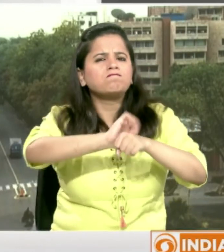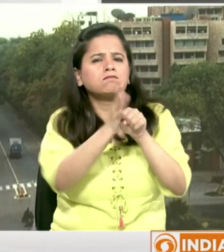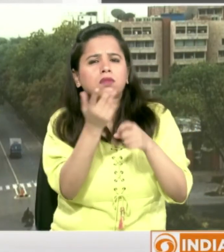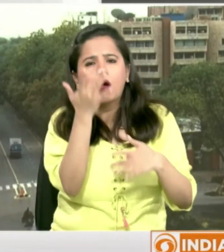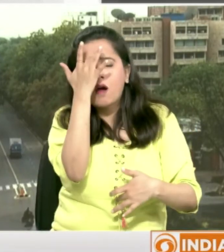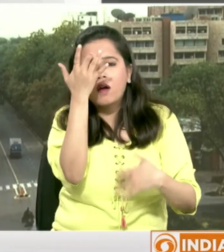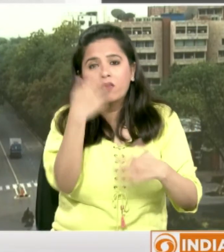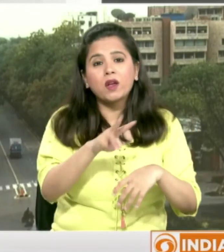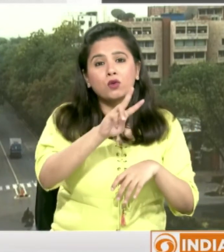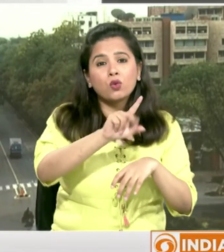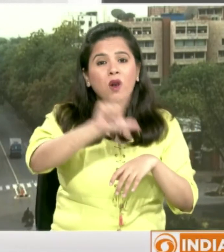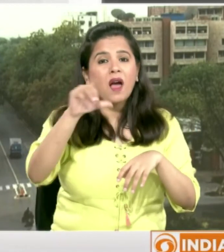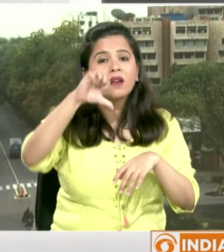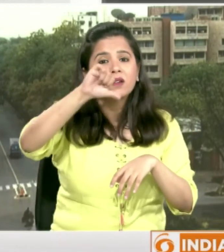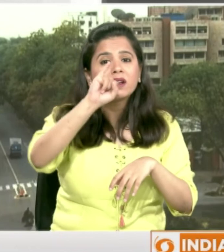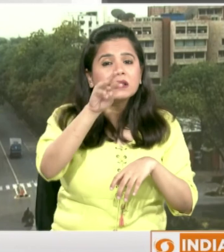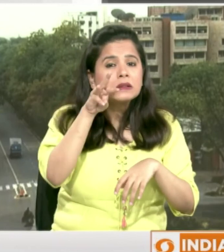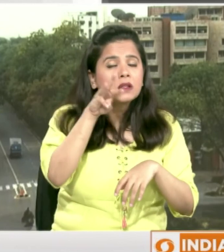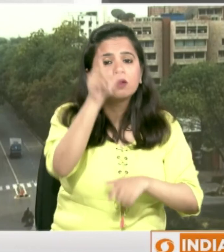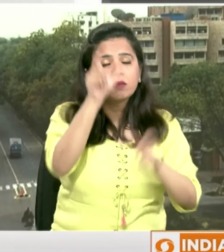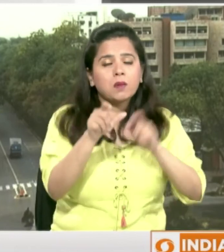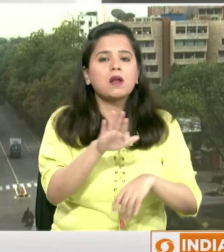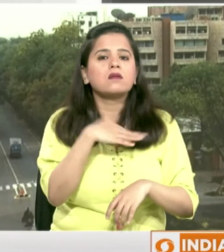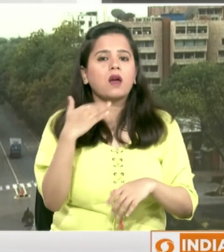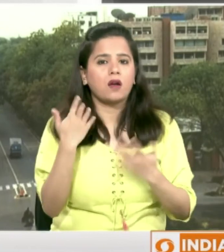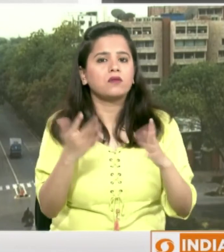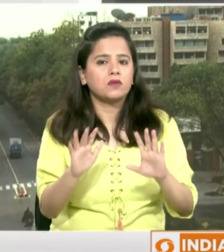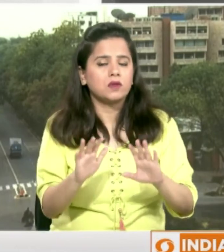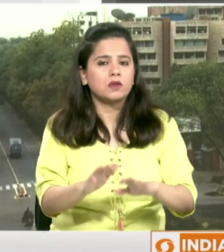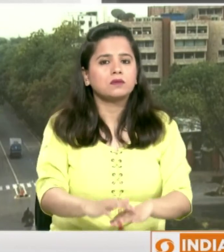over 2,96,000 lose their lives.